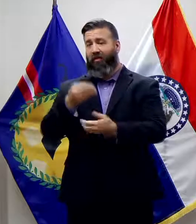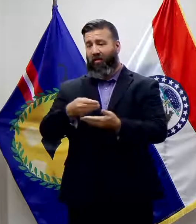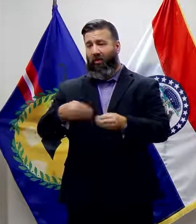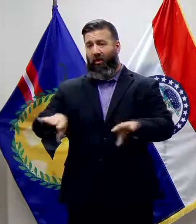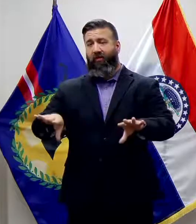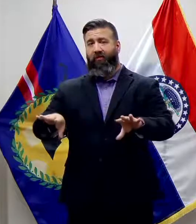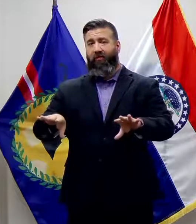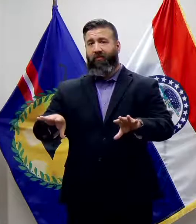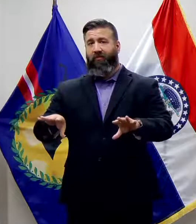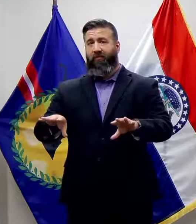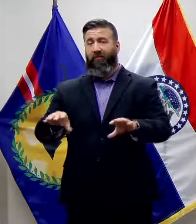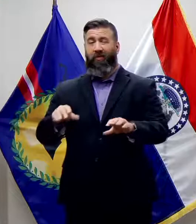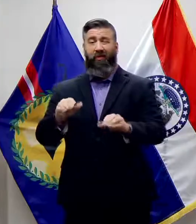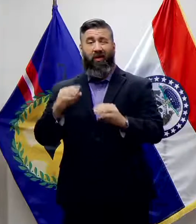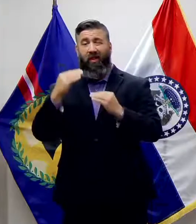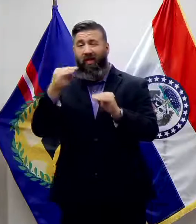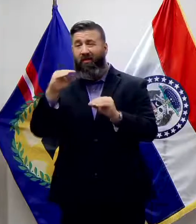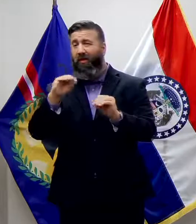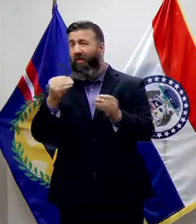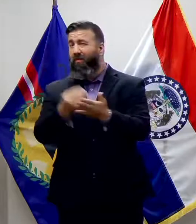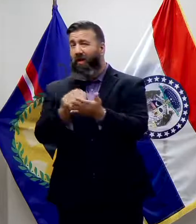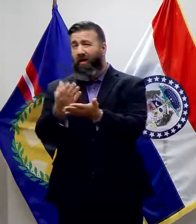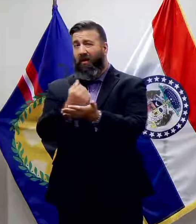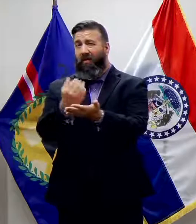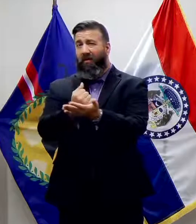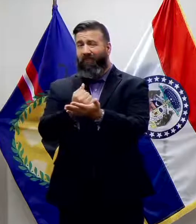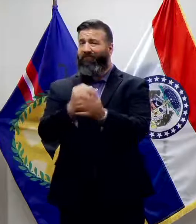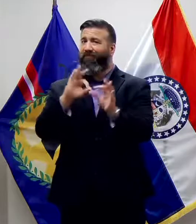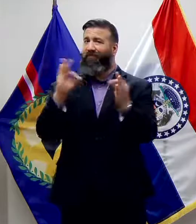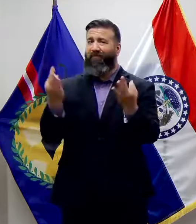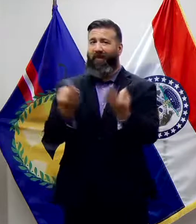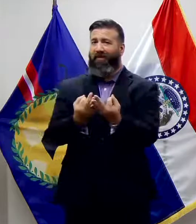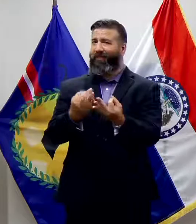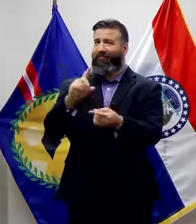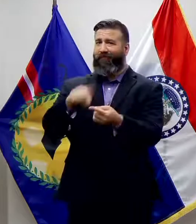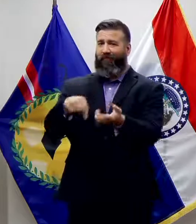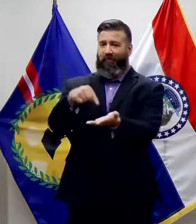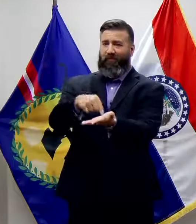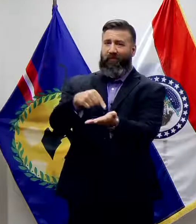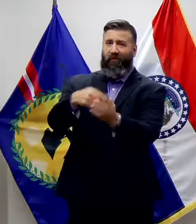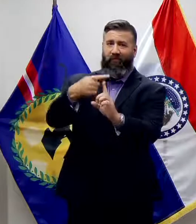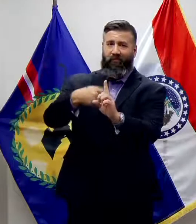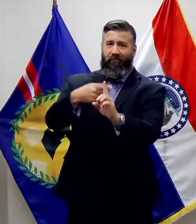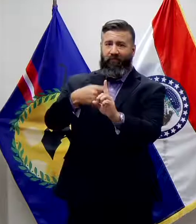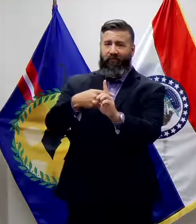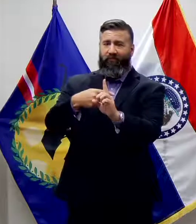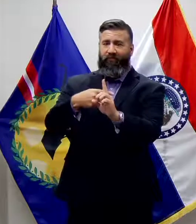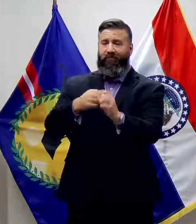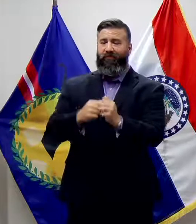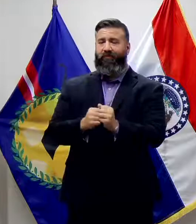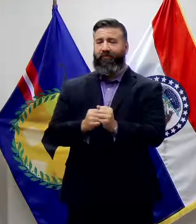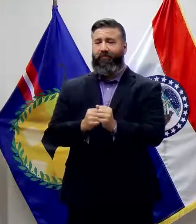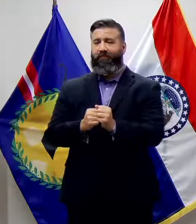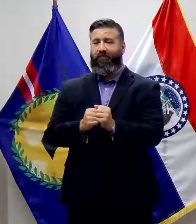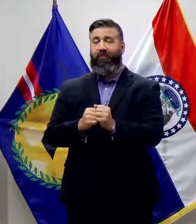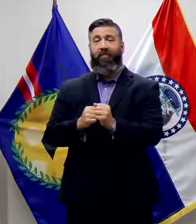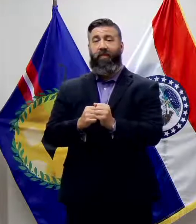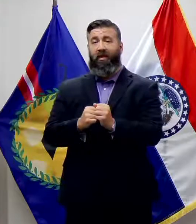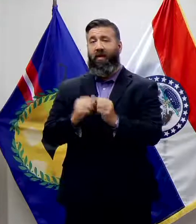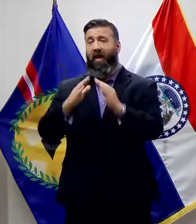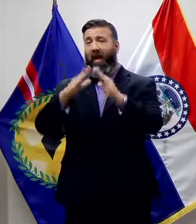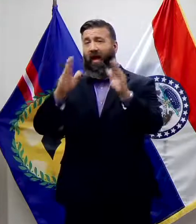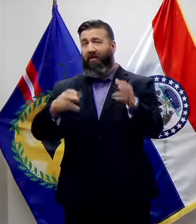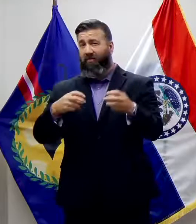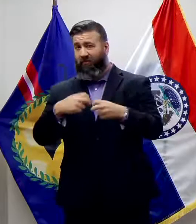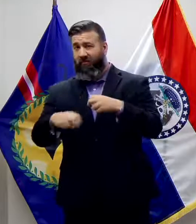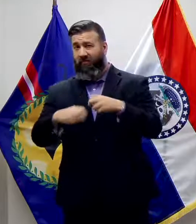With limited or no income, families were facing eviction. And housing instability would mean more people unable to safely